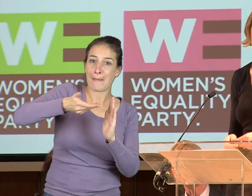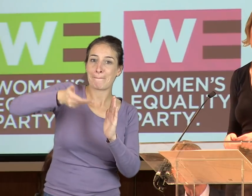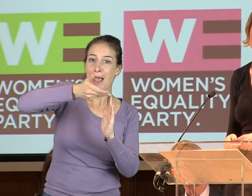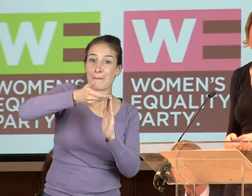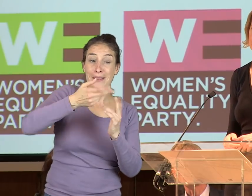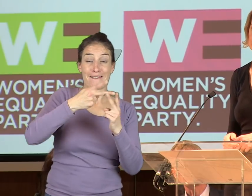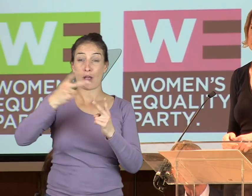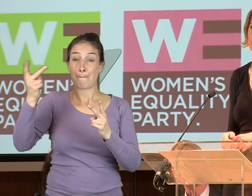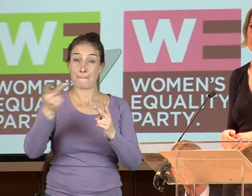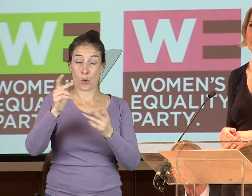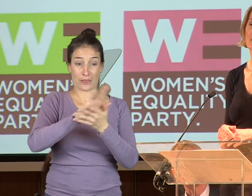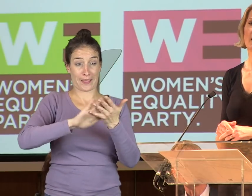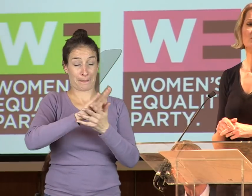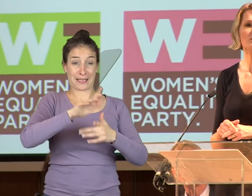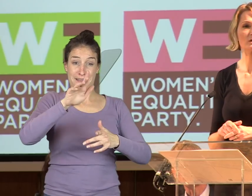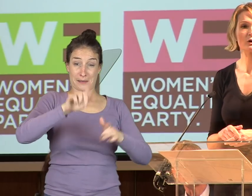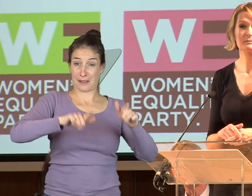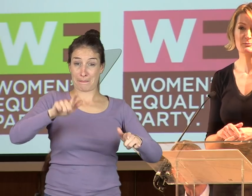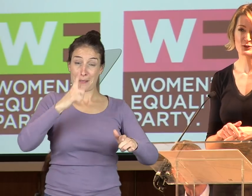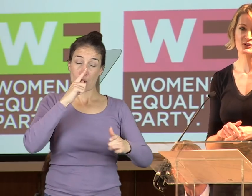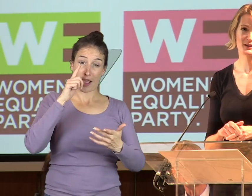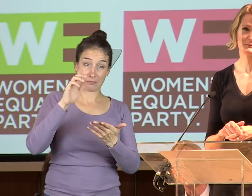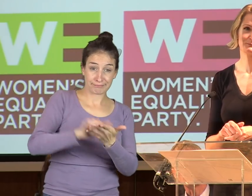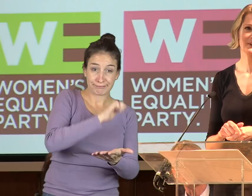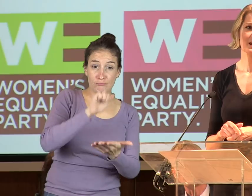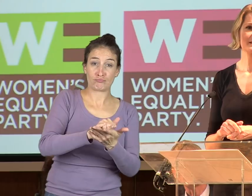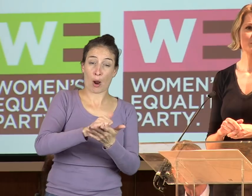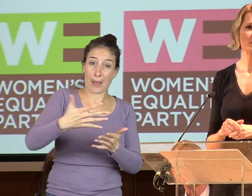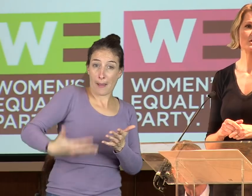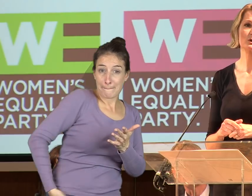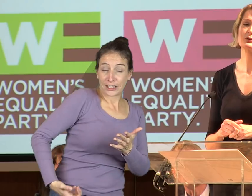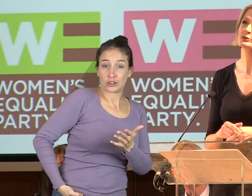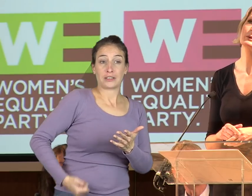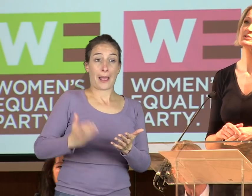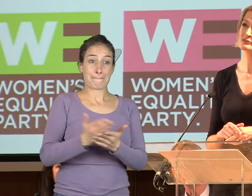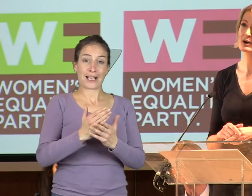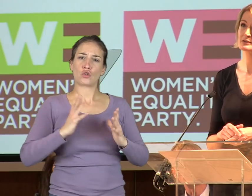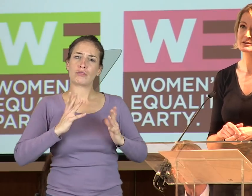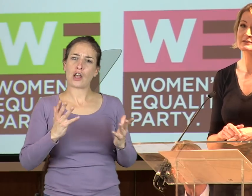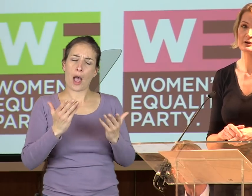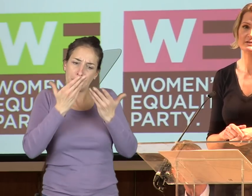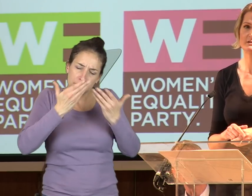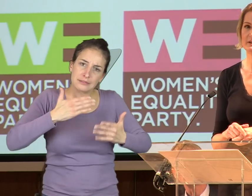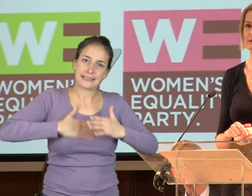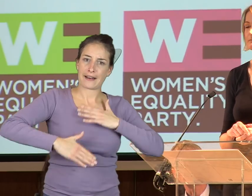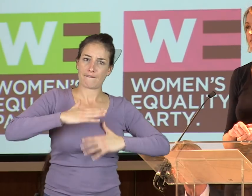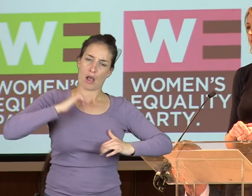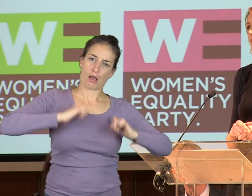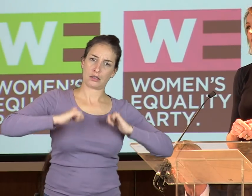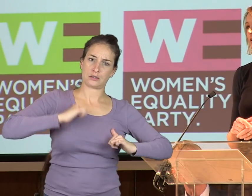for all. I've talked a lot about mothers here. It's important to look also at the way we treat fathers and